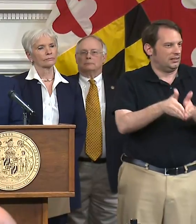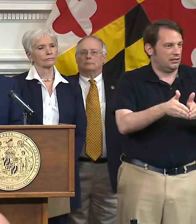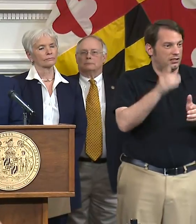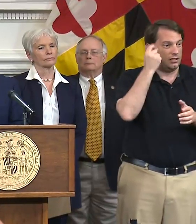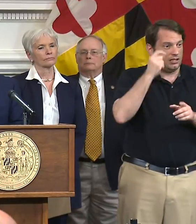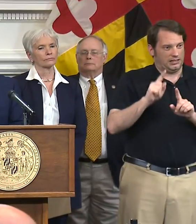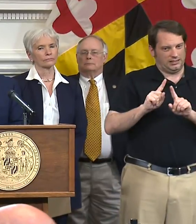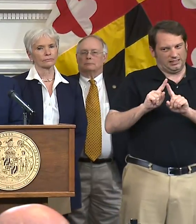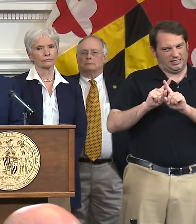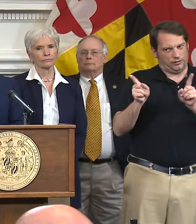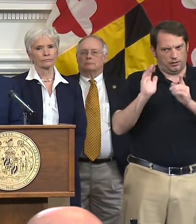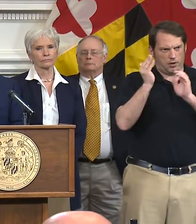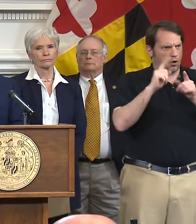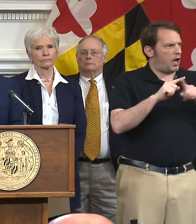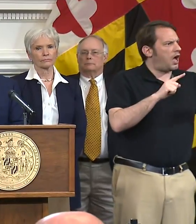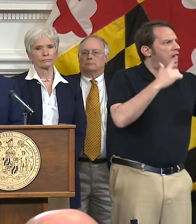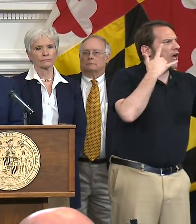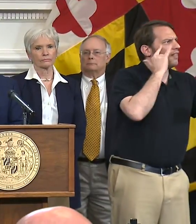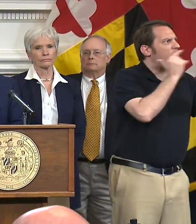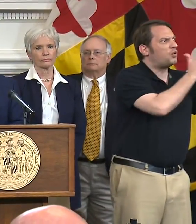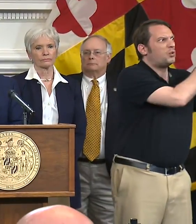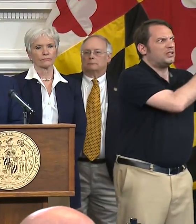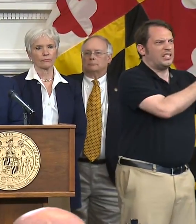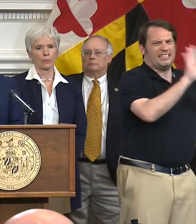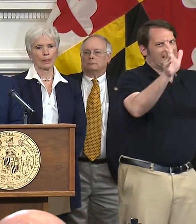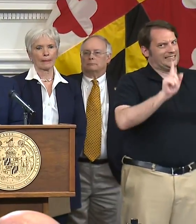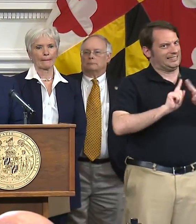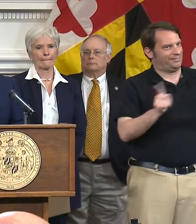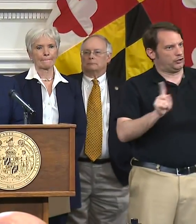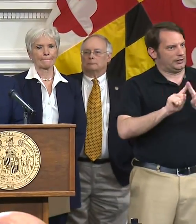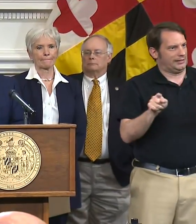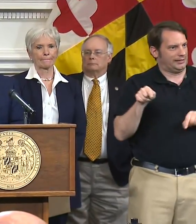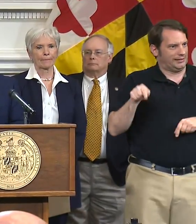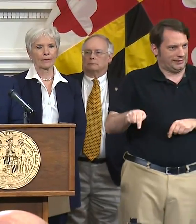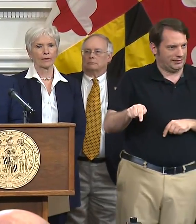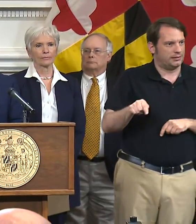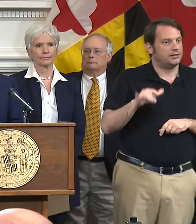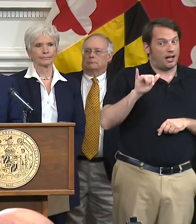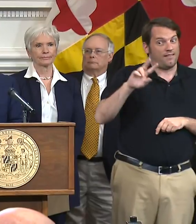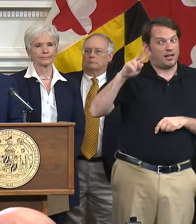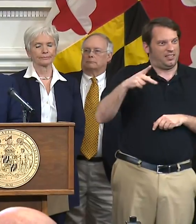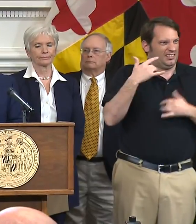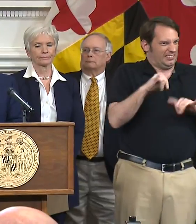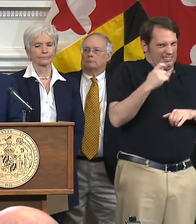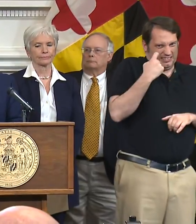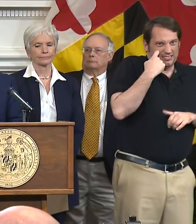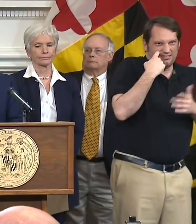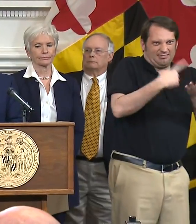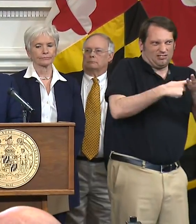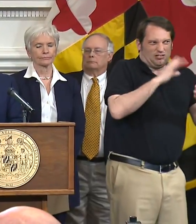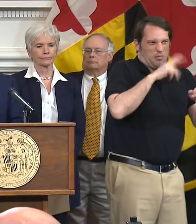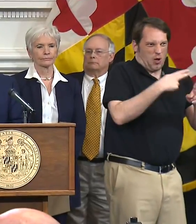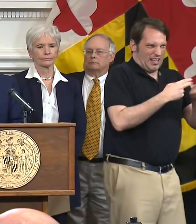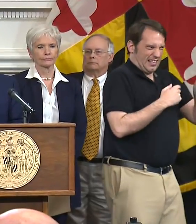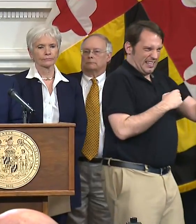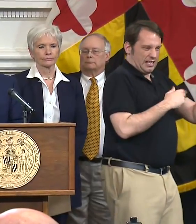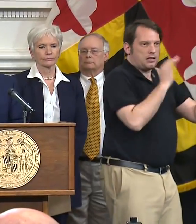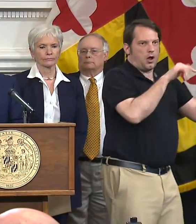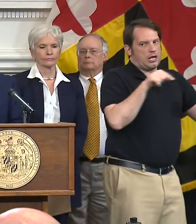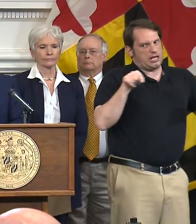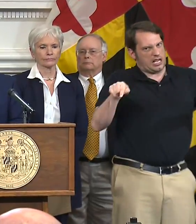the Vice President just discussed a few moments ago. However, this does appear to